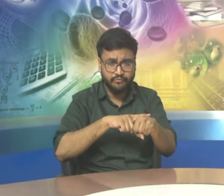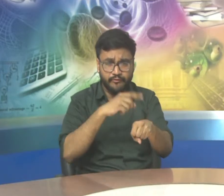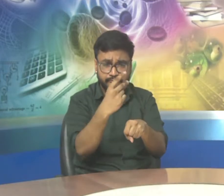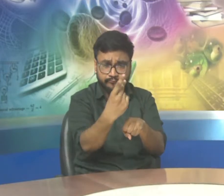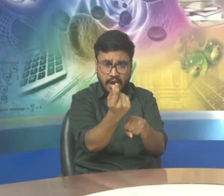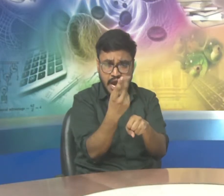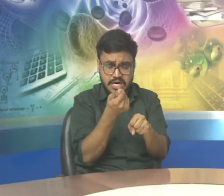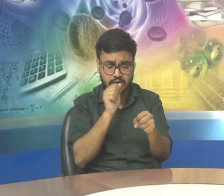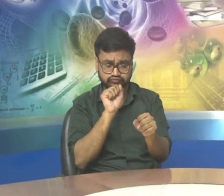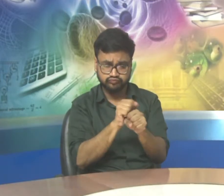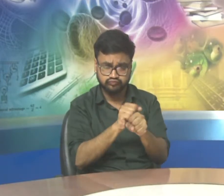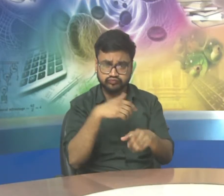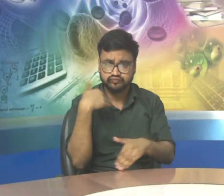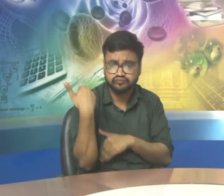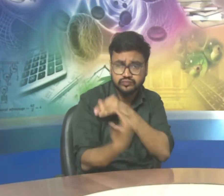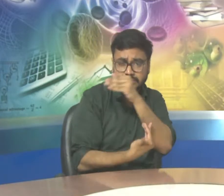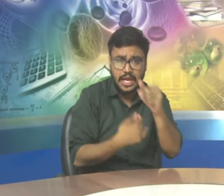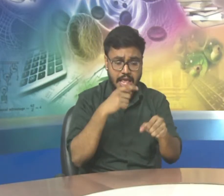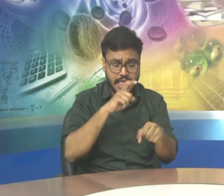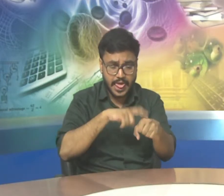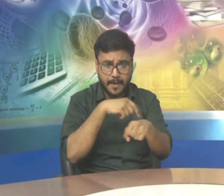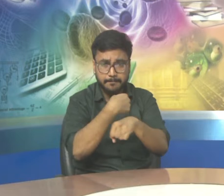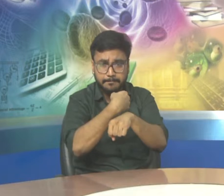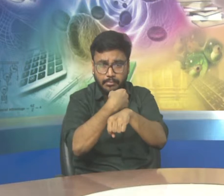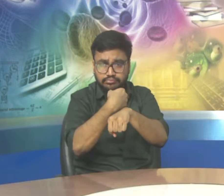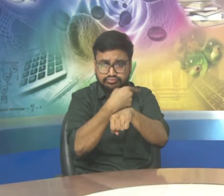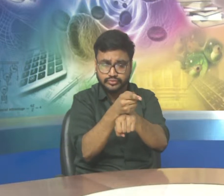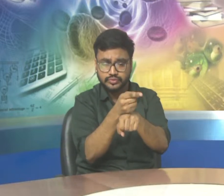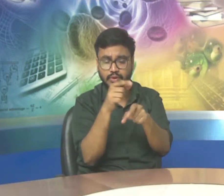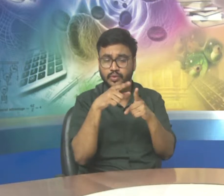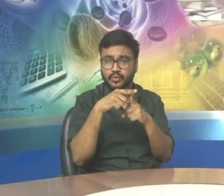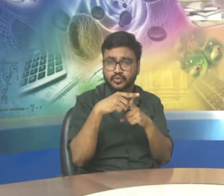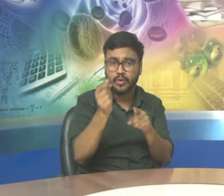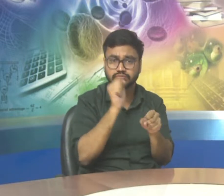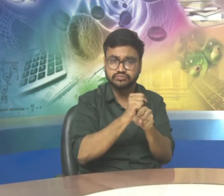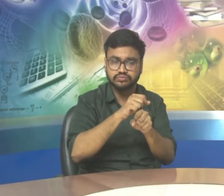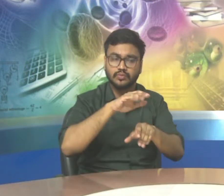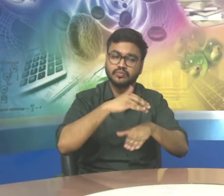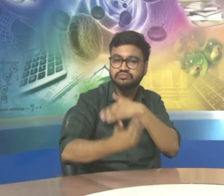Sometimes we want work to be done faster.